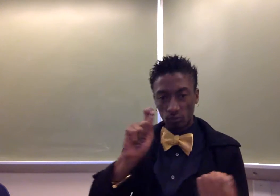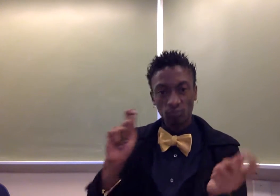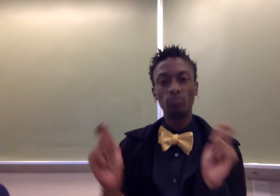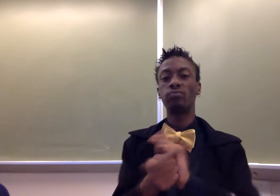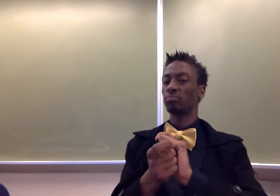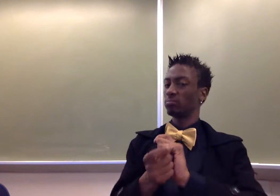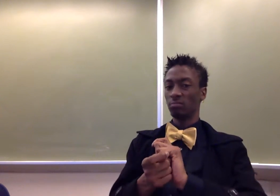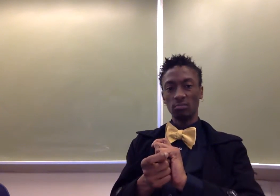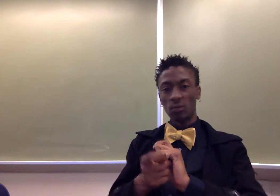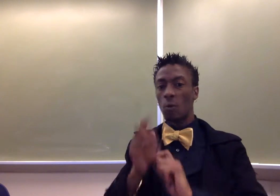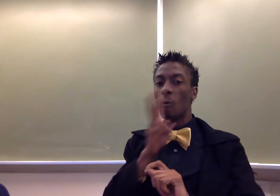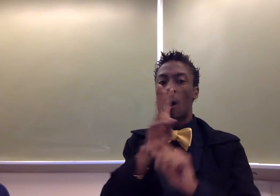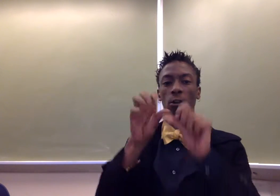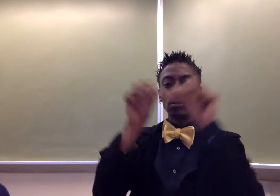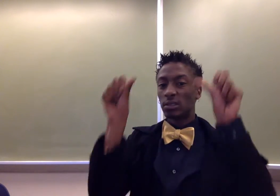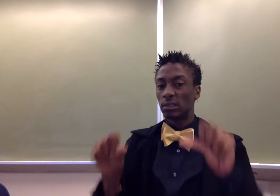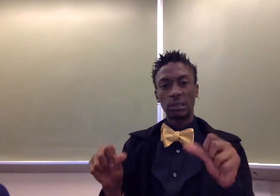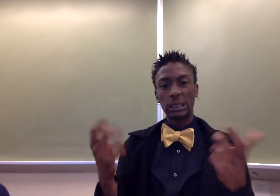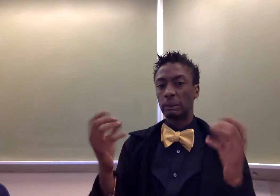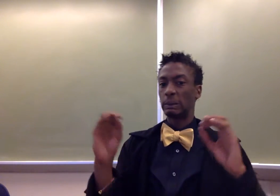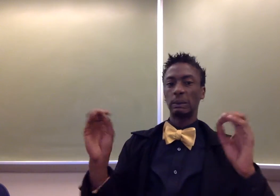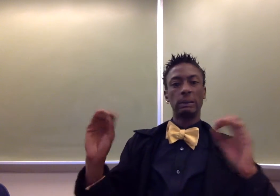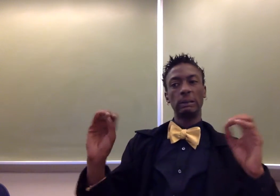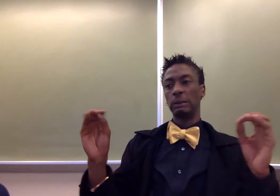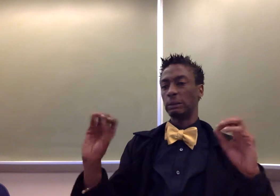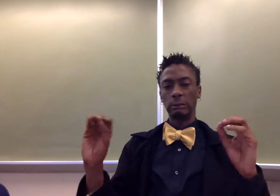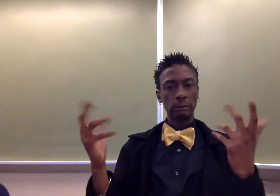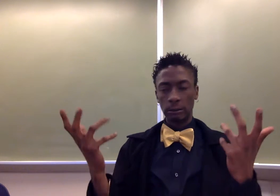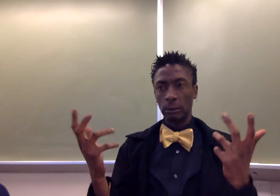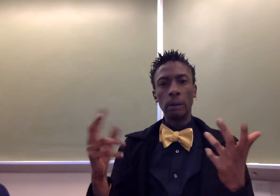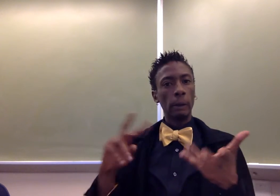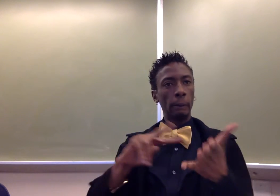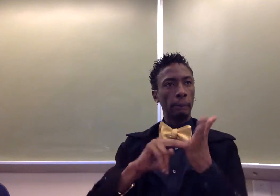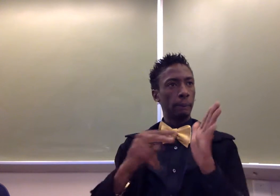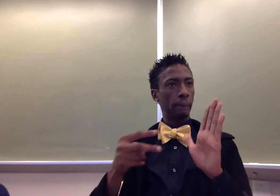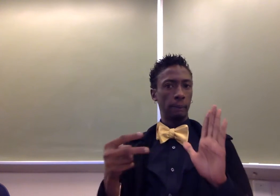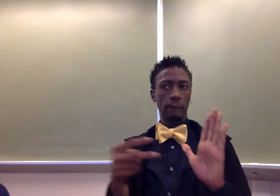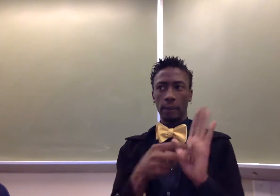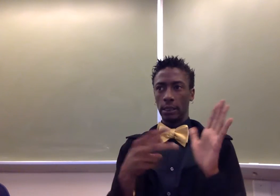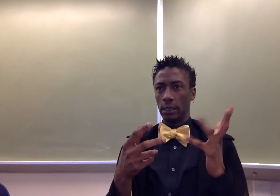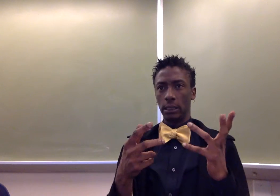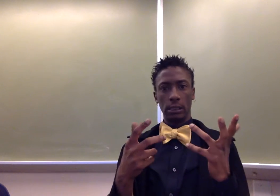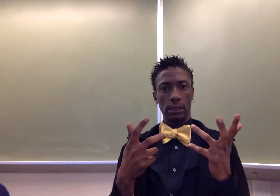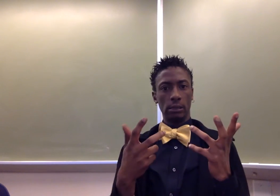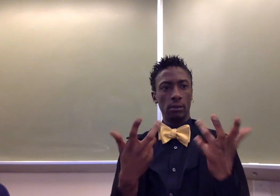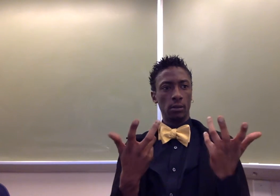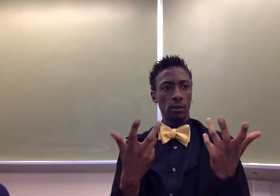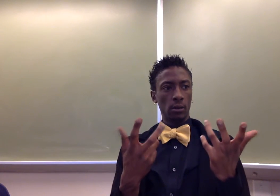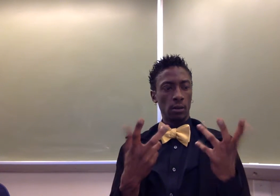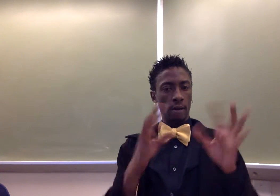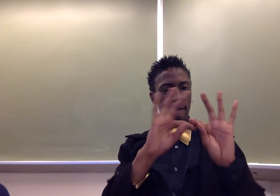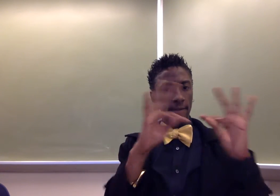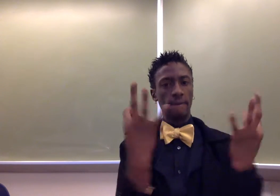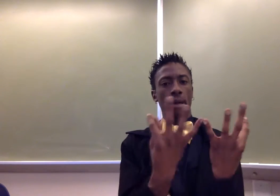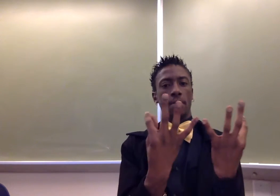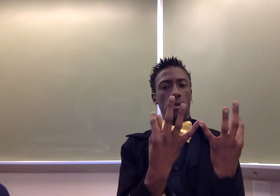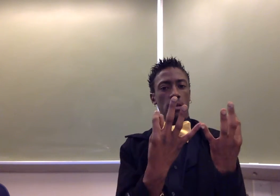then comes on us in individual families to decide what am I going to do for my family? What am I going to